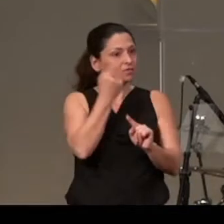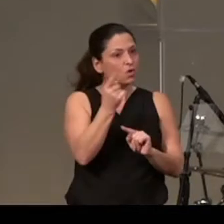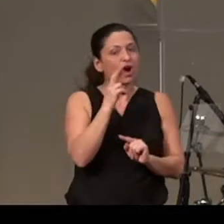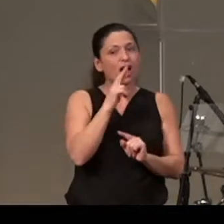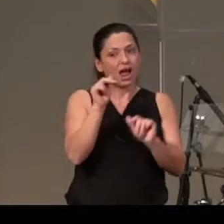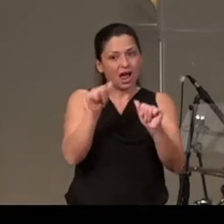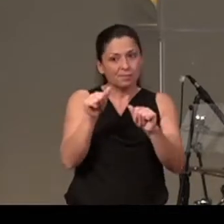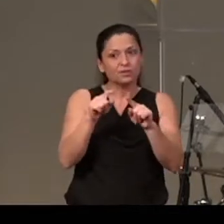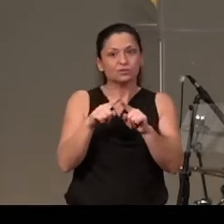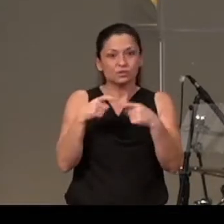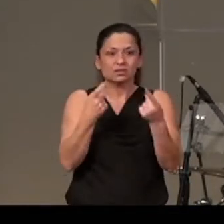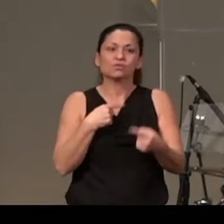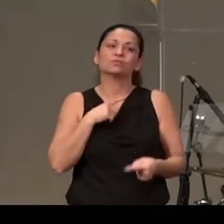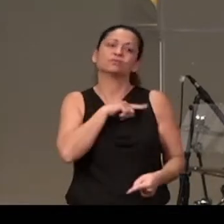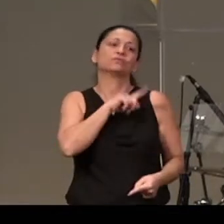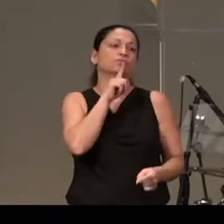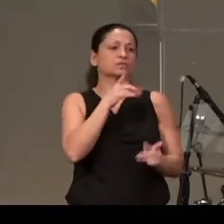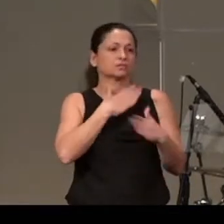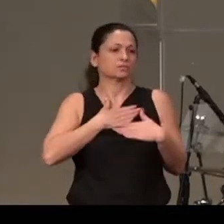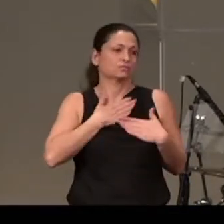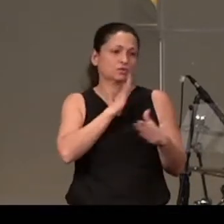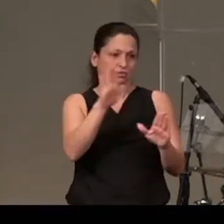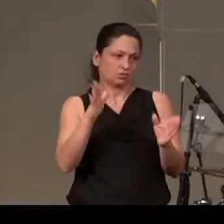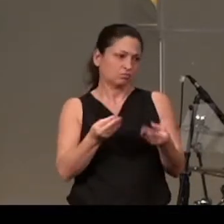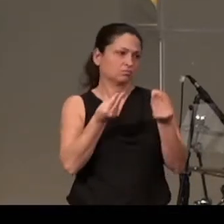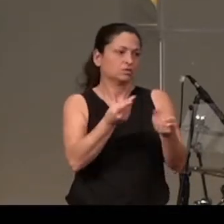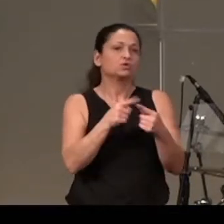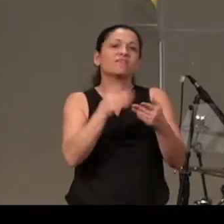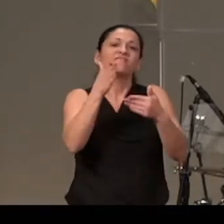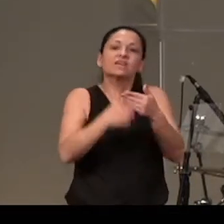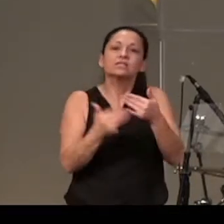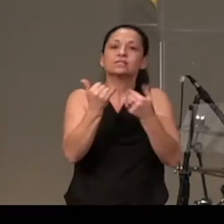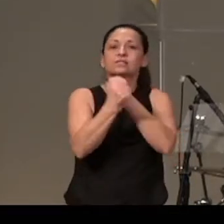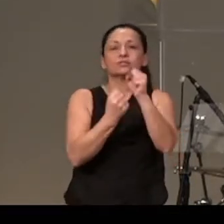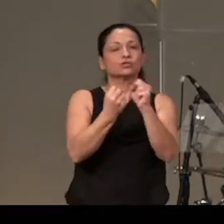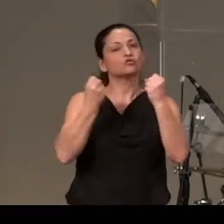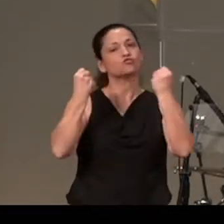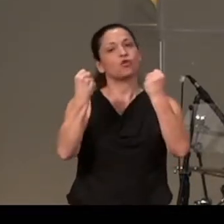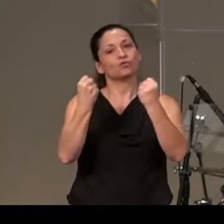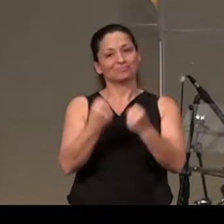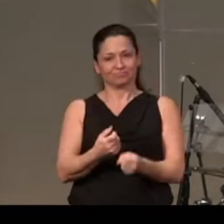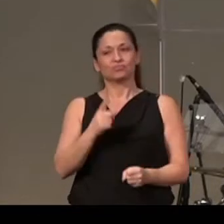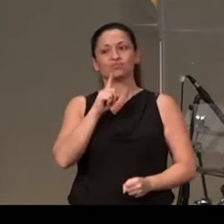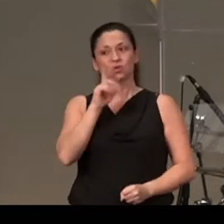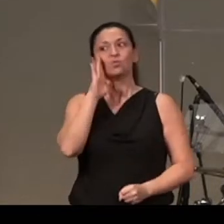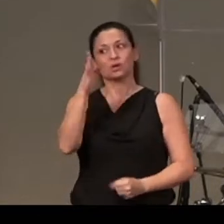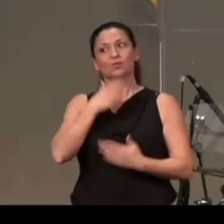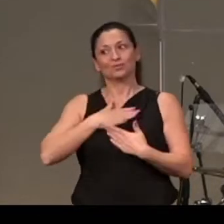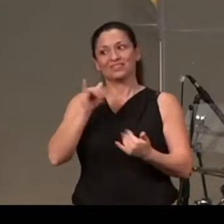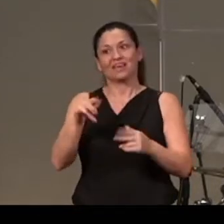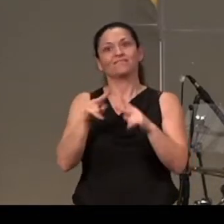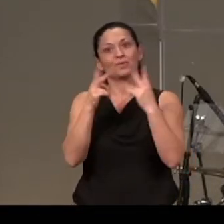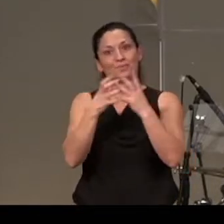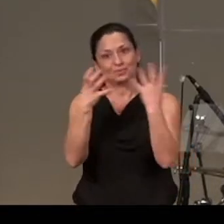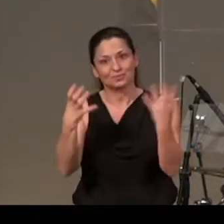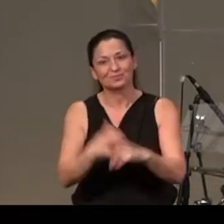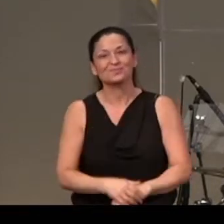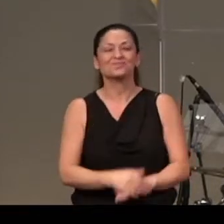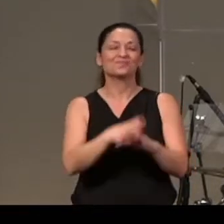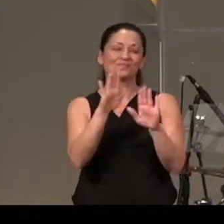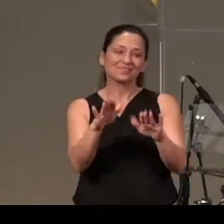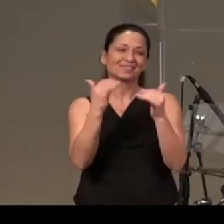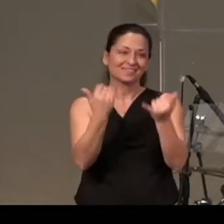really appreciate your investment to help us out to finish this year strong. We would appreciate that very much.